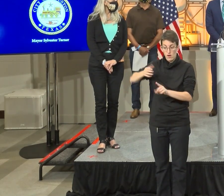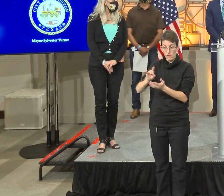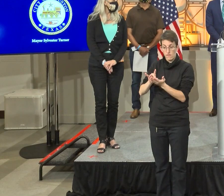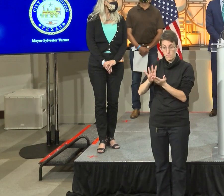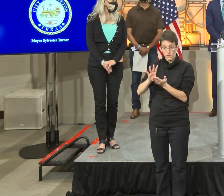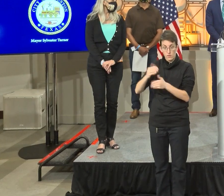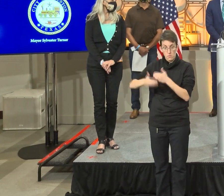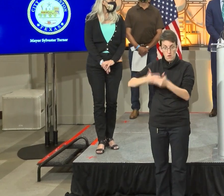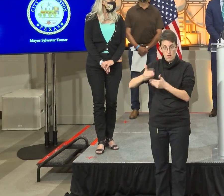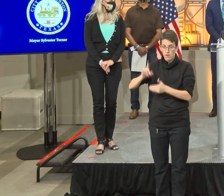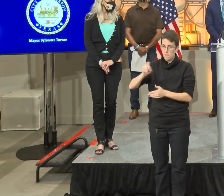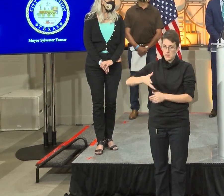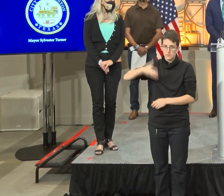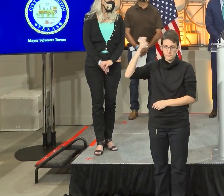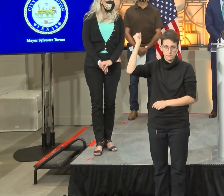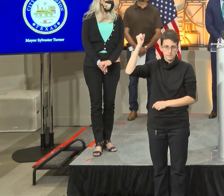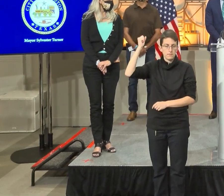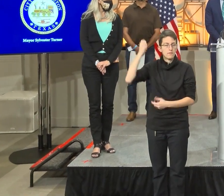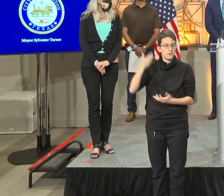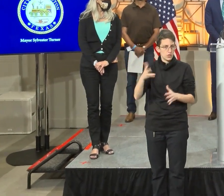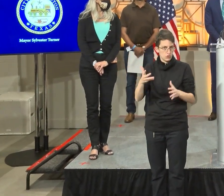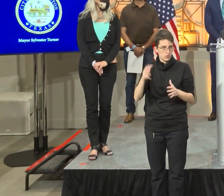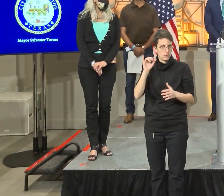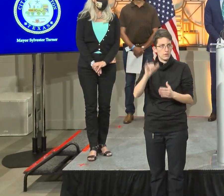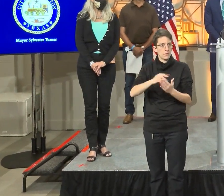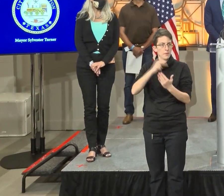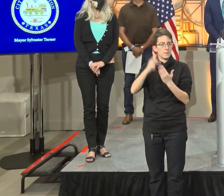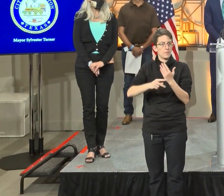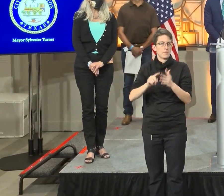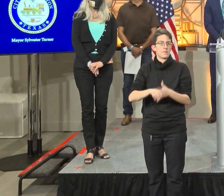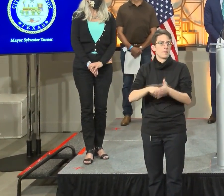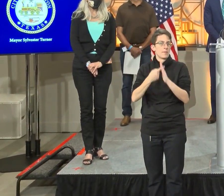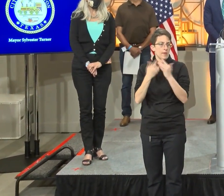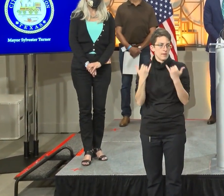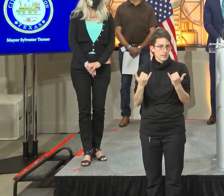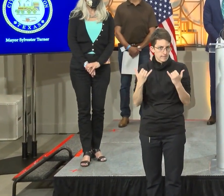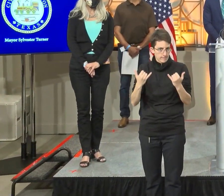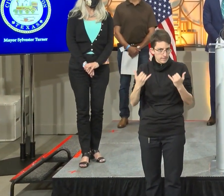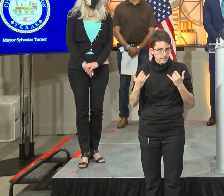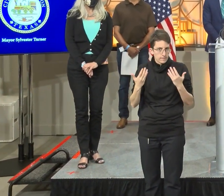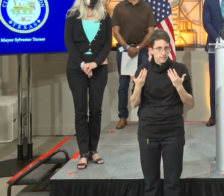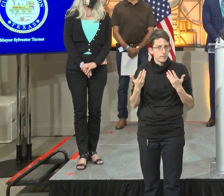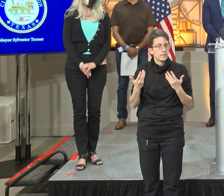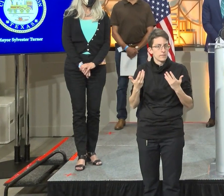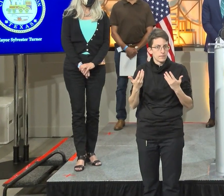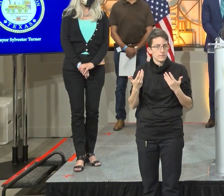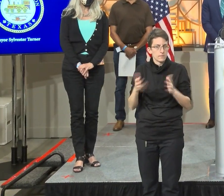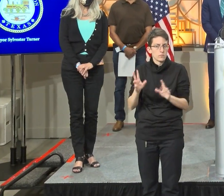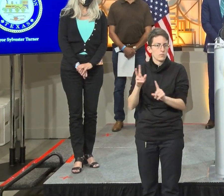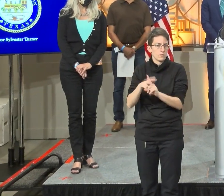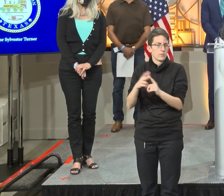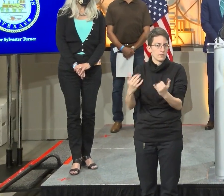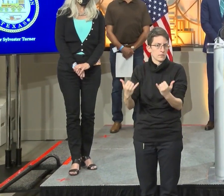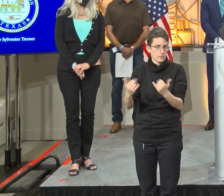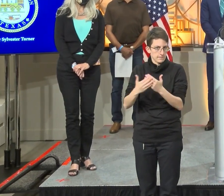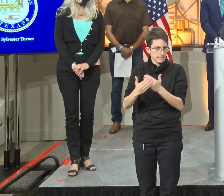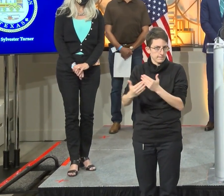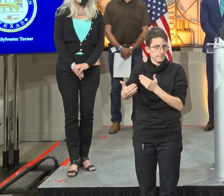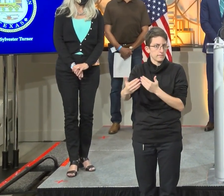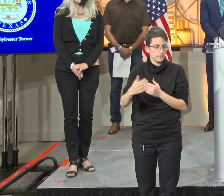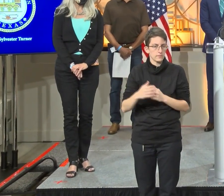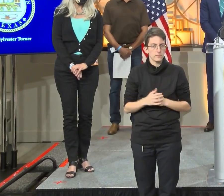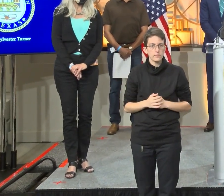And so that program starts today, and landlords are already starting to apply. And then